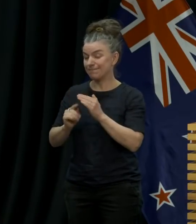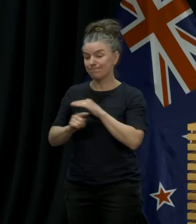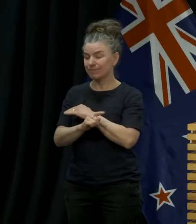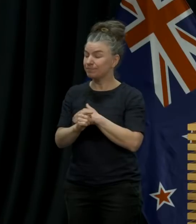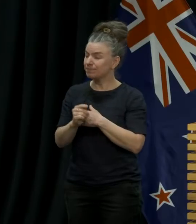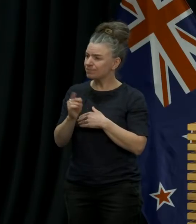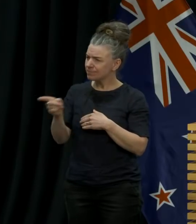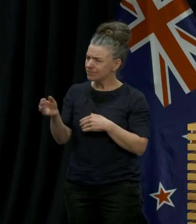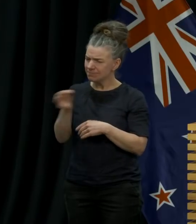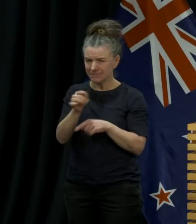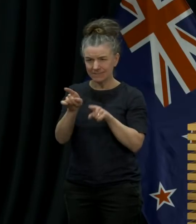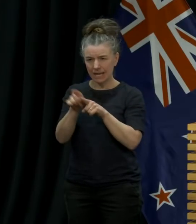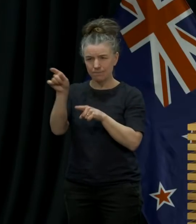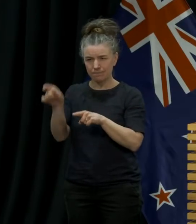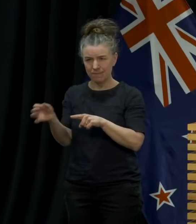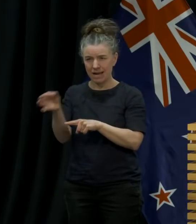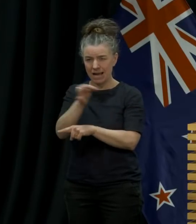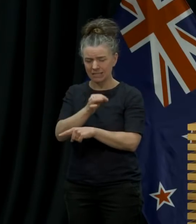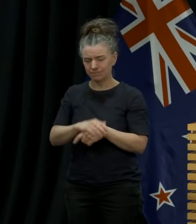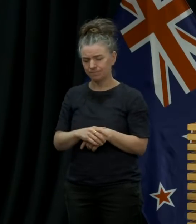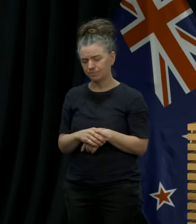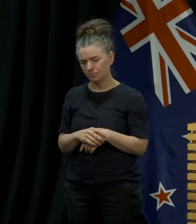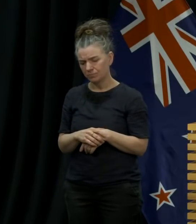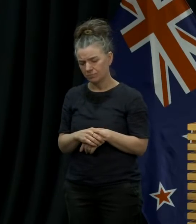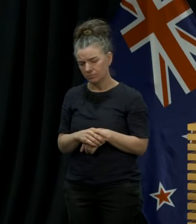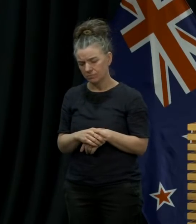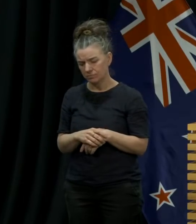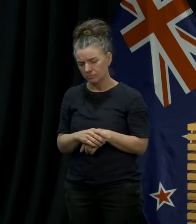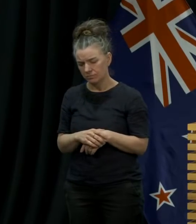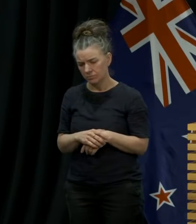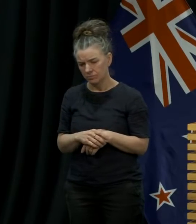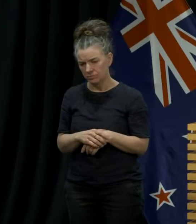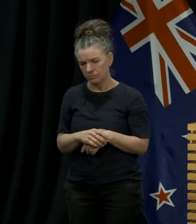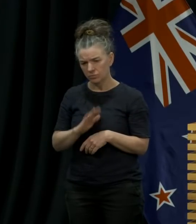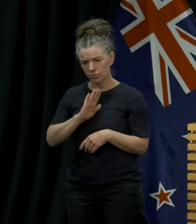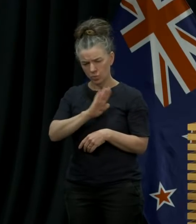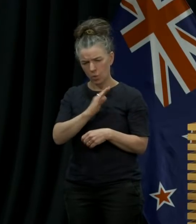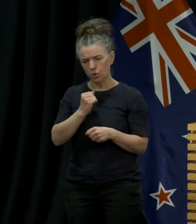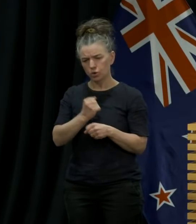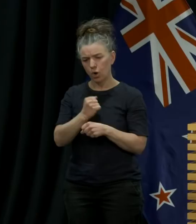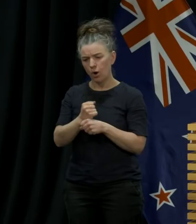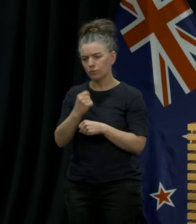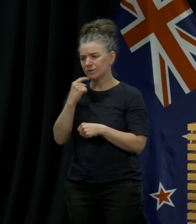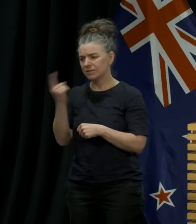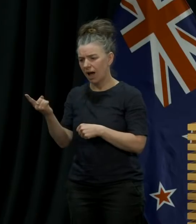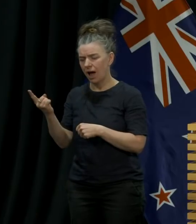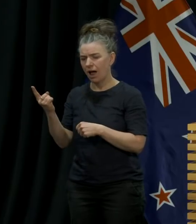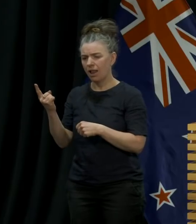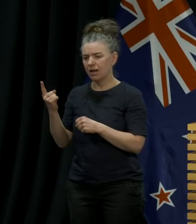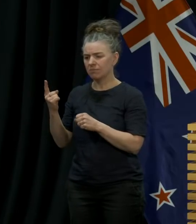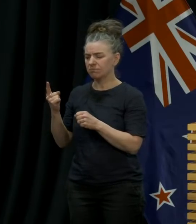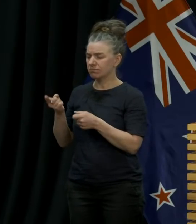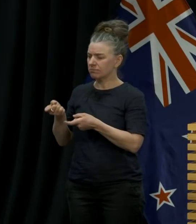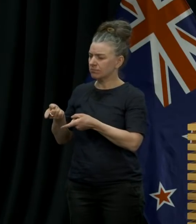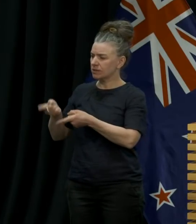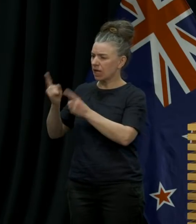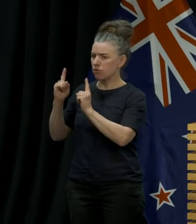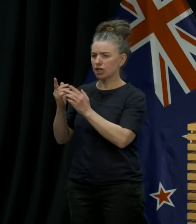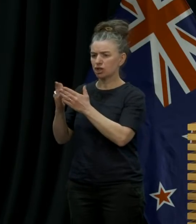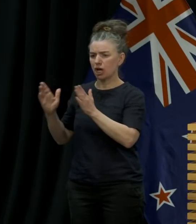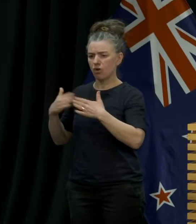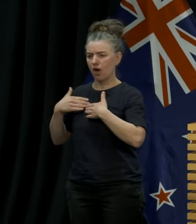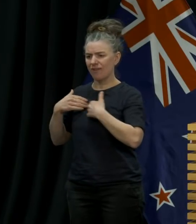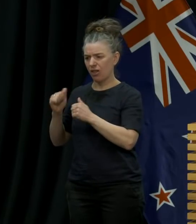Barry, go ahead. isn't it your job also to instruct the Director General of Health in the actions that he should be